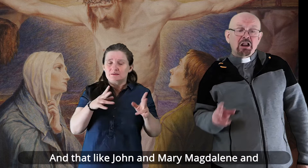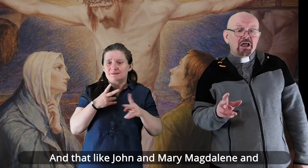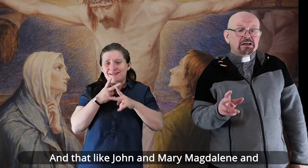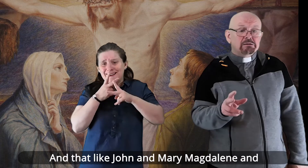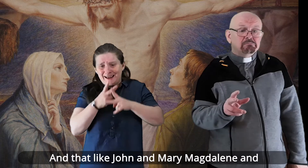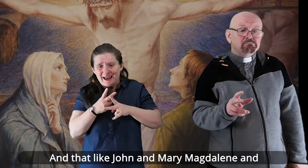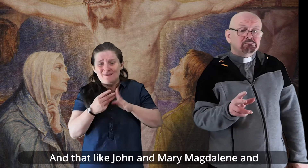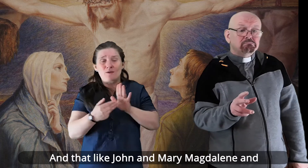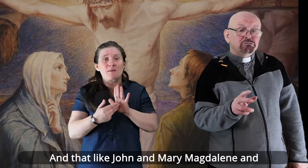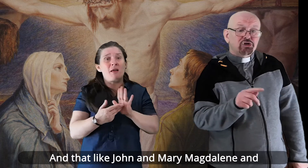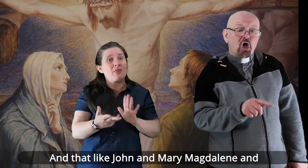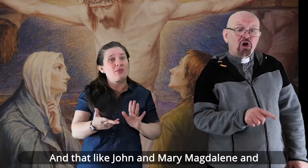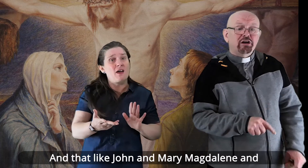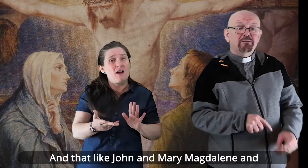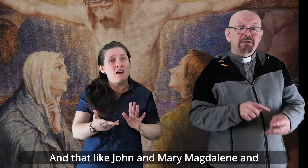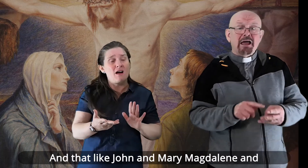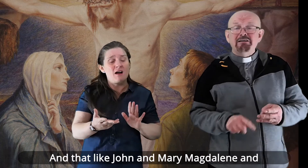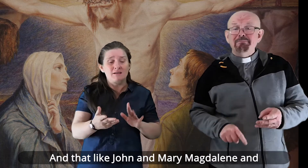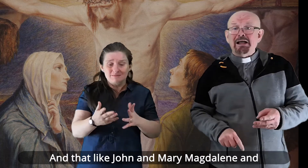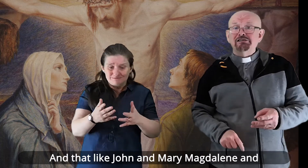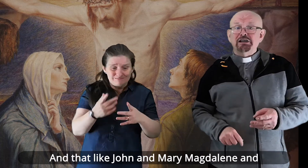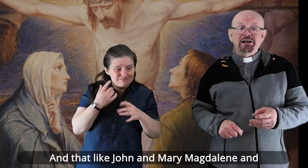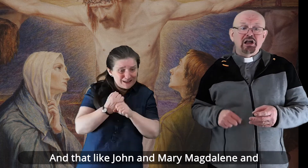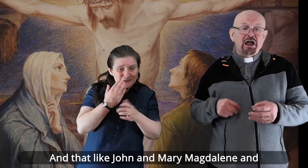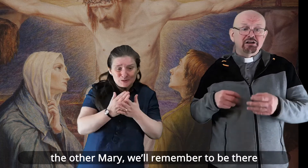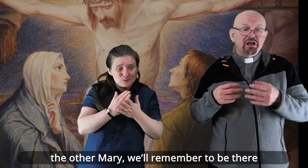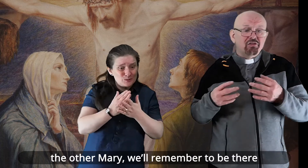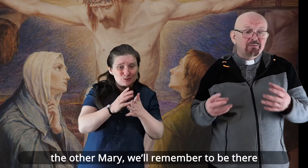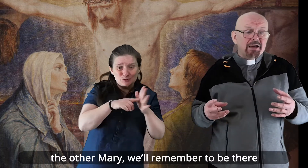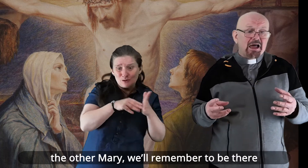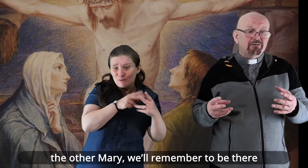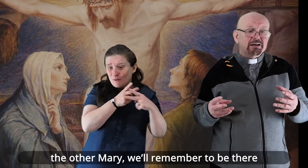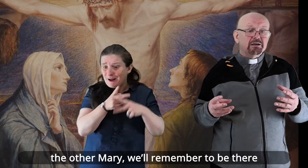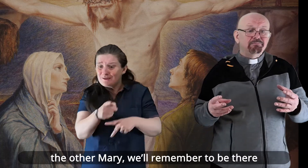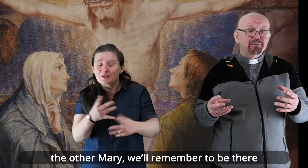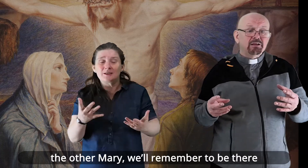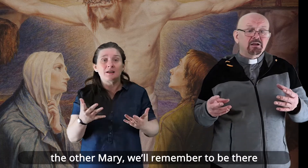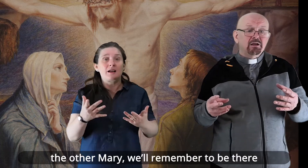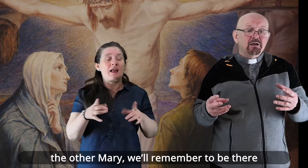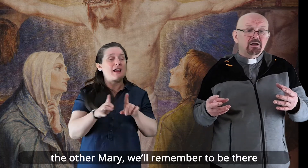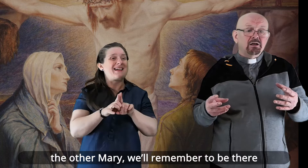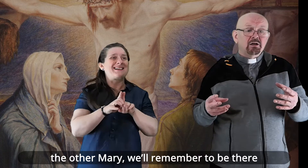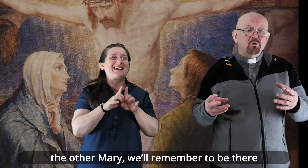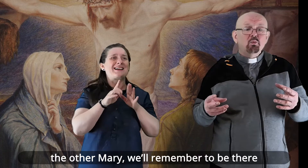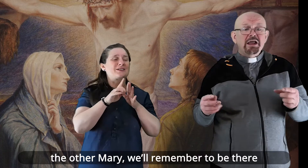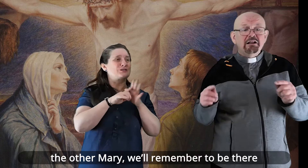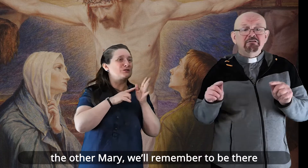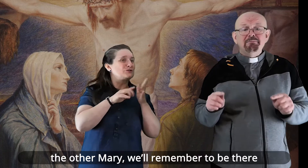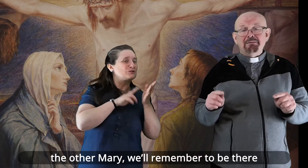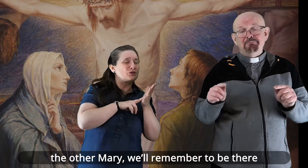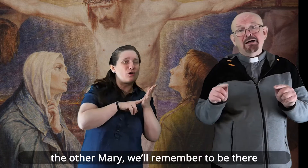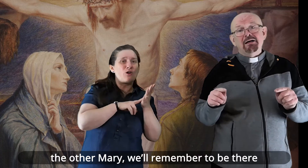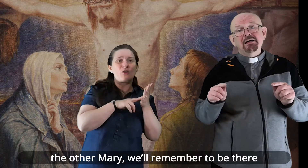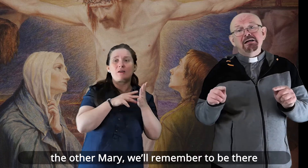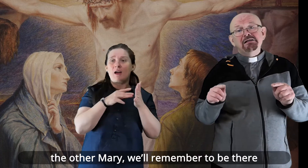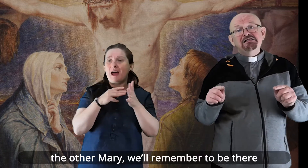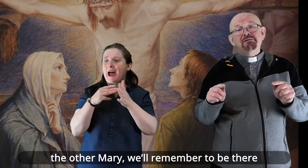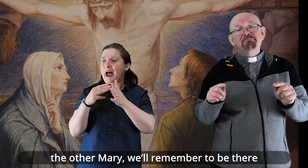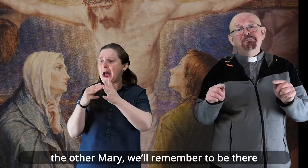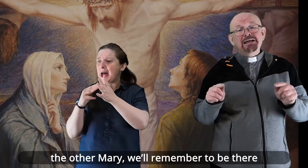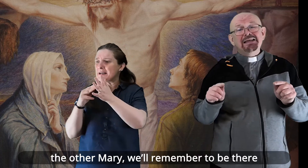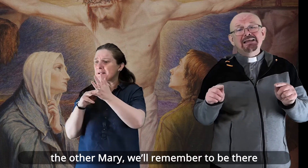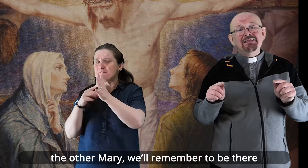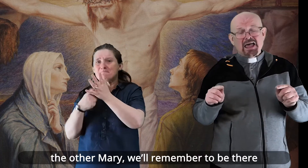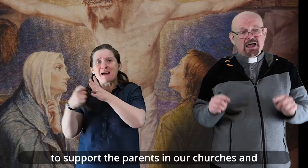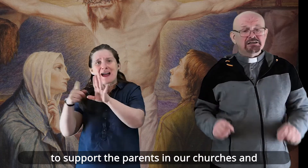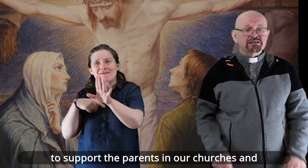And that, like John and Mary Magdalene and the other Mary, we'll remember to